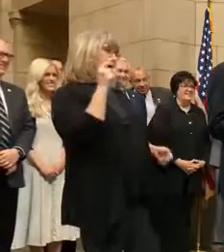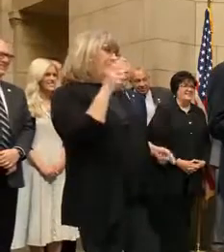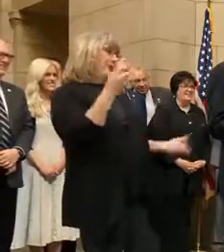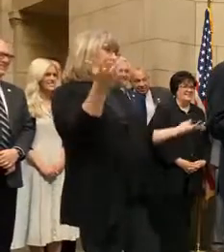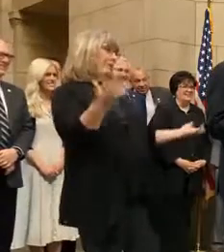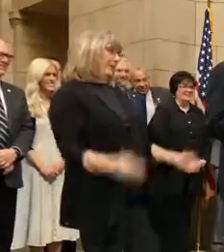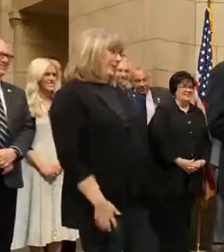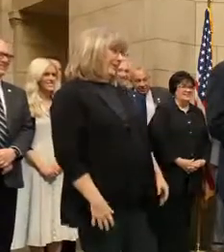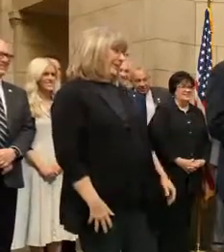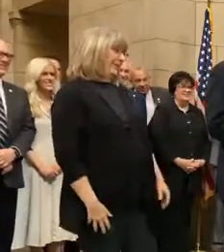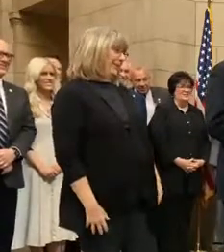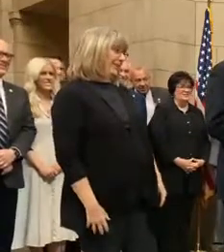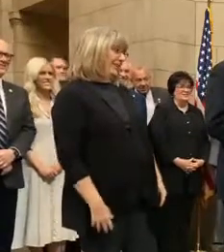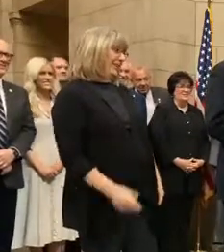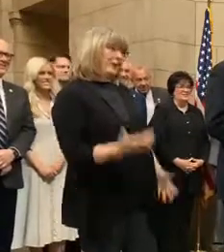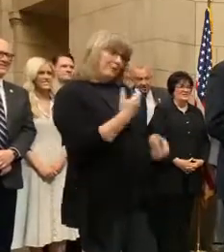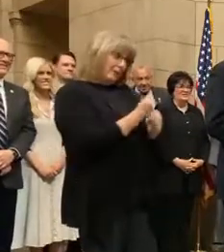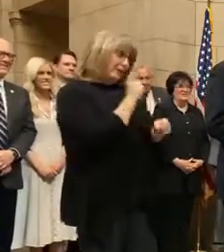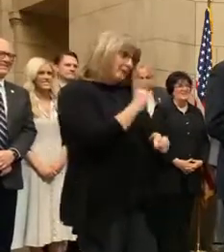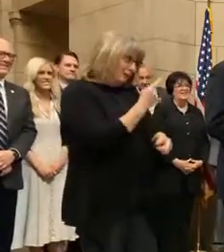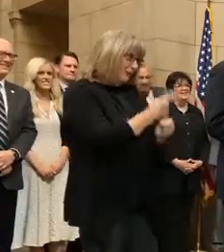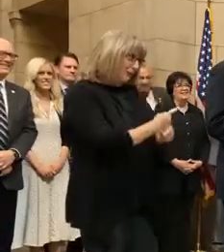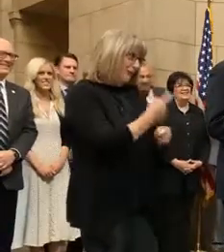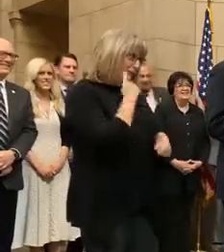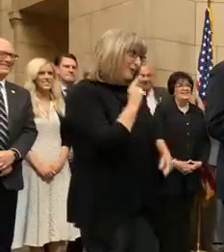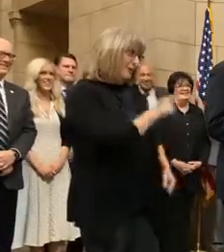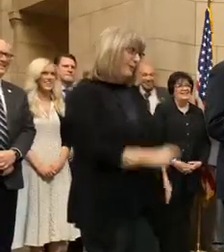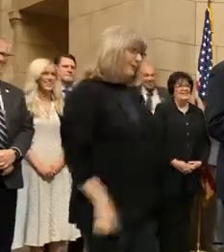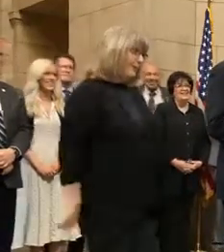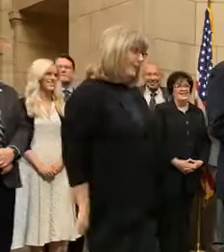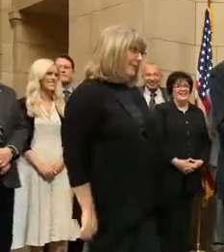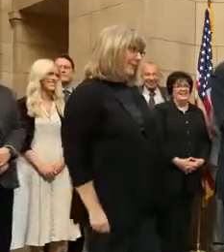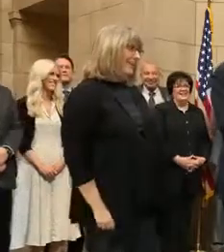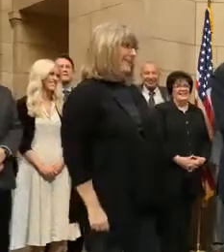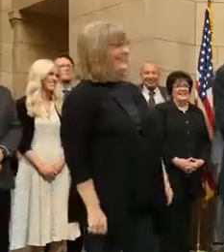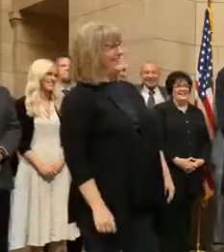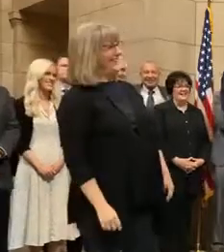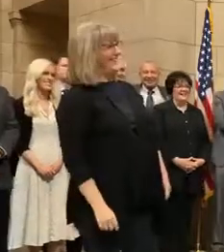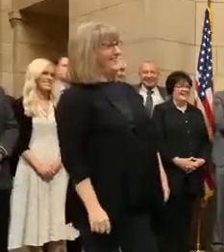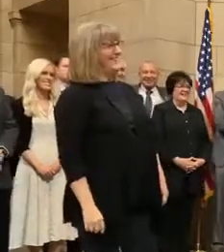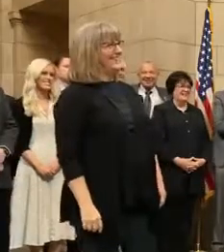we're here? Sorry about that. Oh, we gotta make sure we get it right for posterity. Yeah.